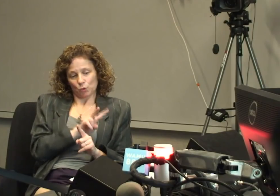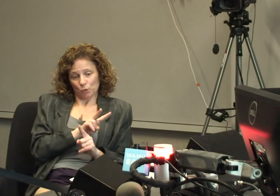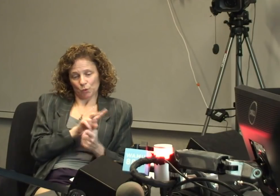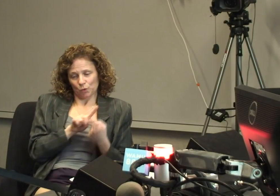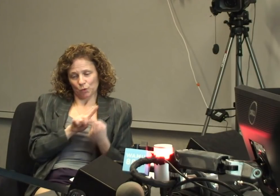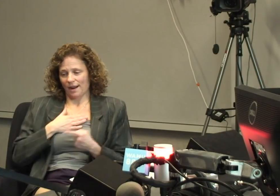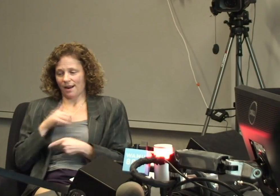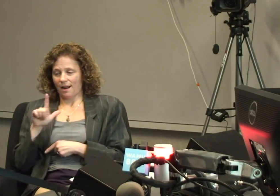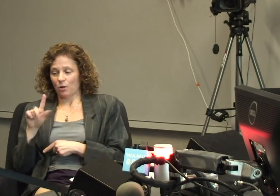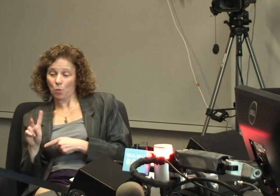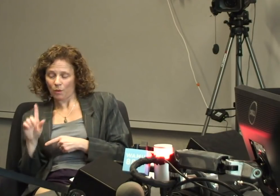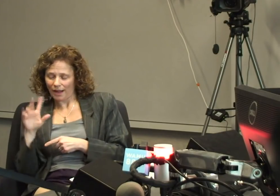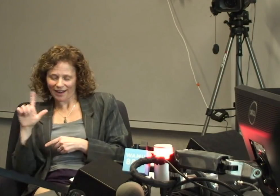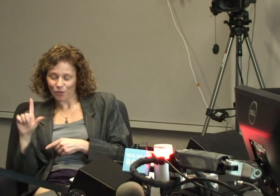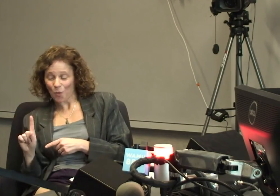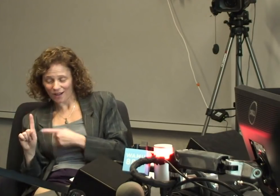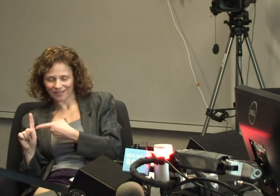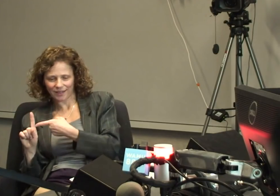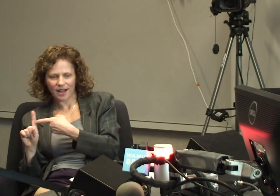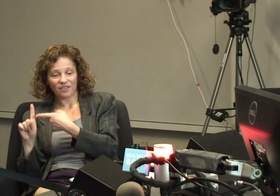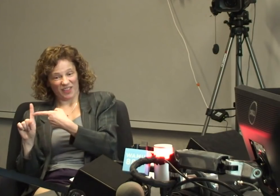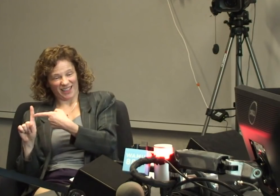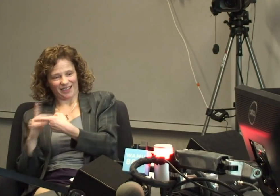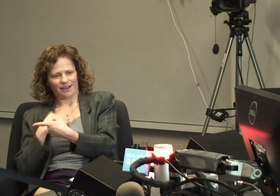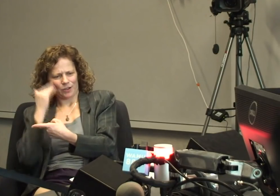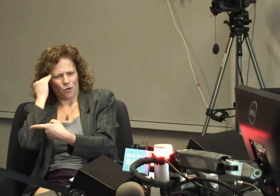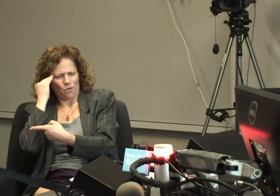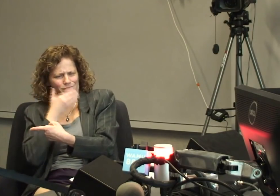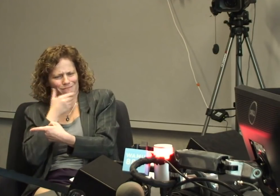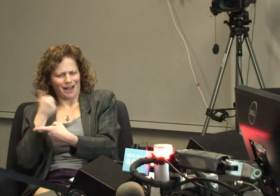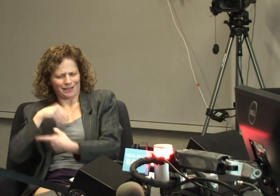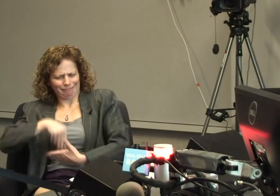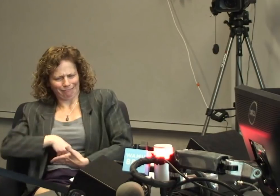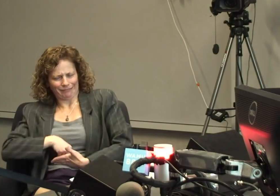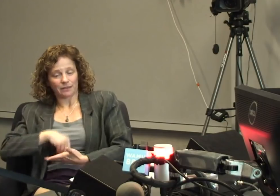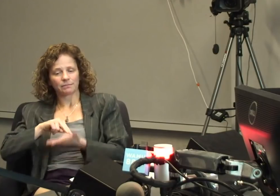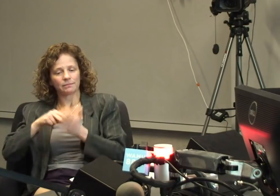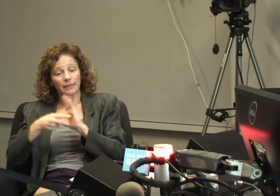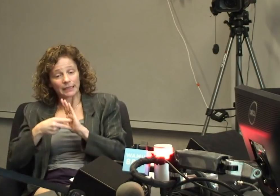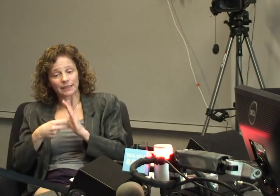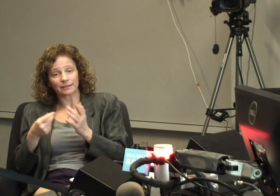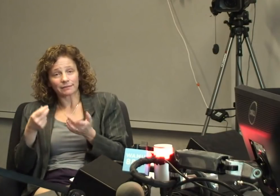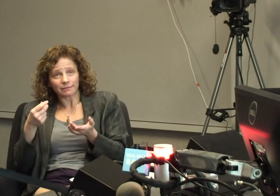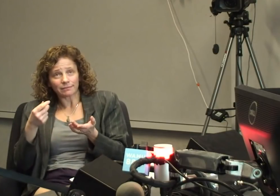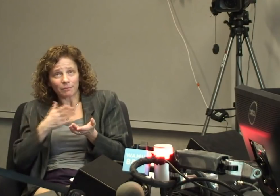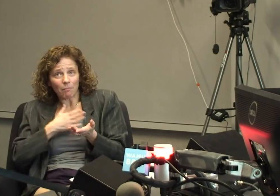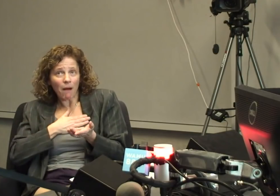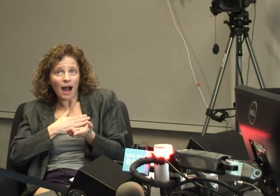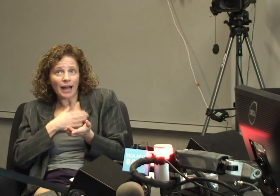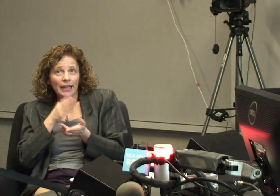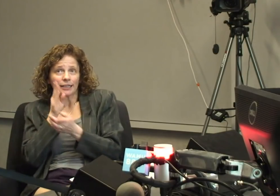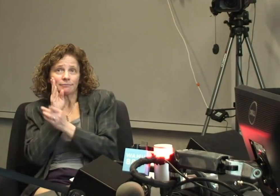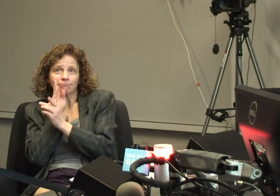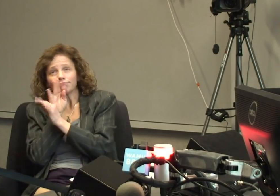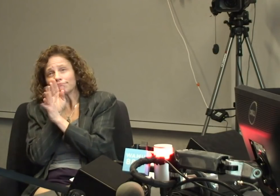interpret your L2, your second language, to your first language, your L1, that language that you're most fluent in is the language that you